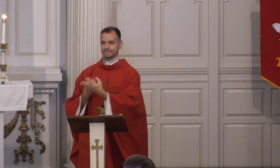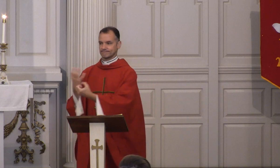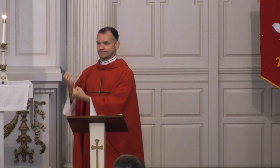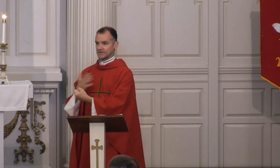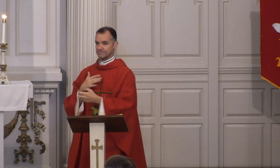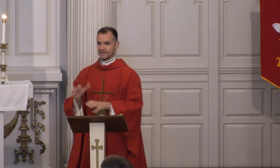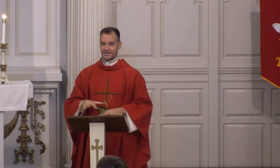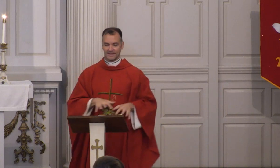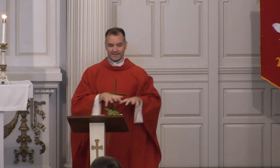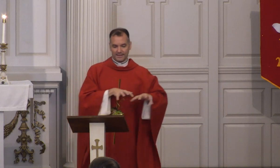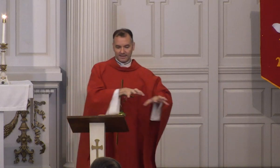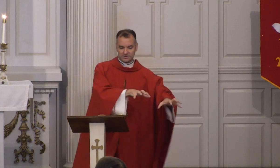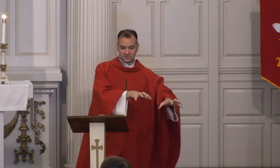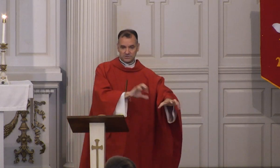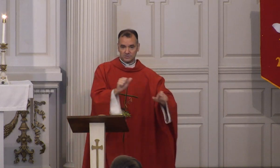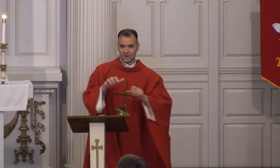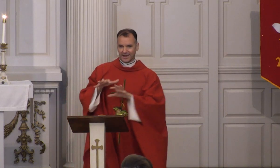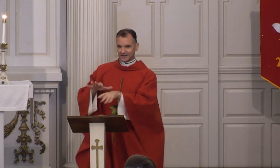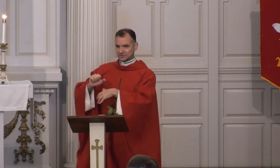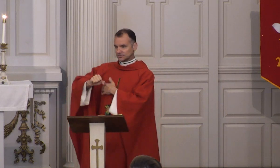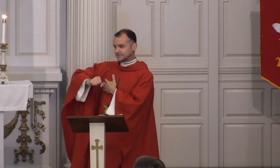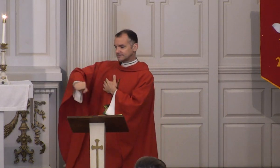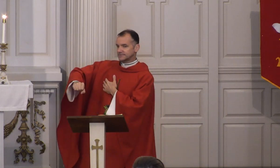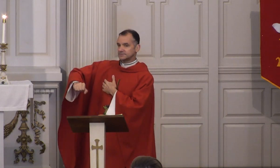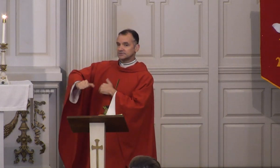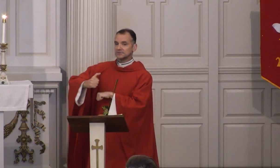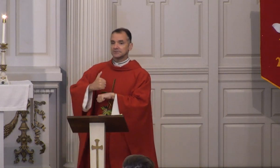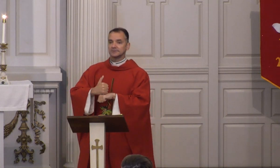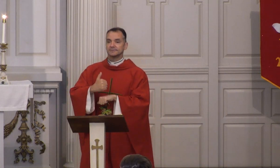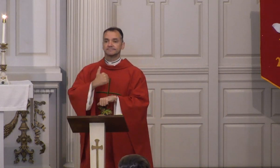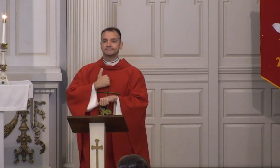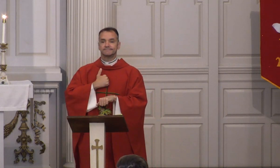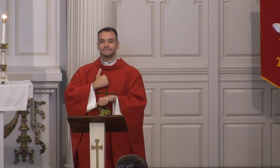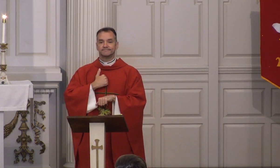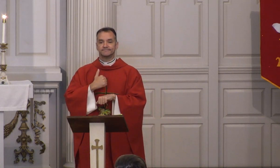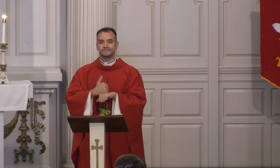words, in what I have done and in what I have failed to do,